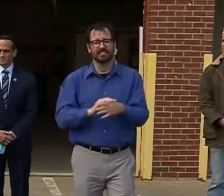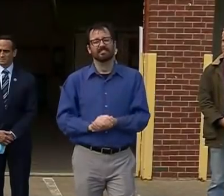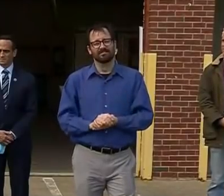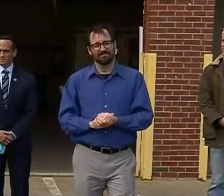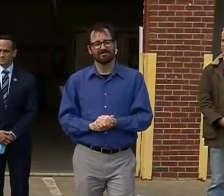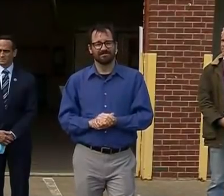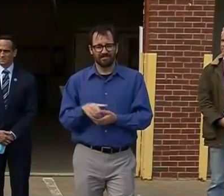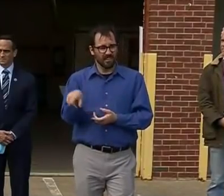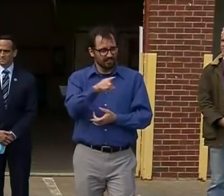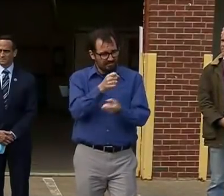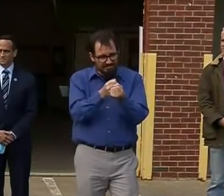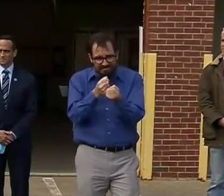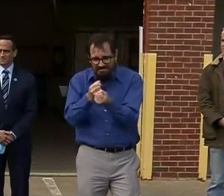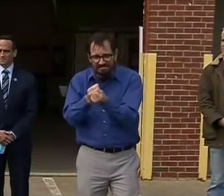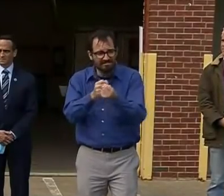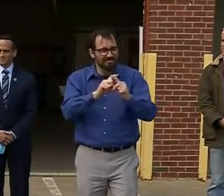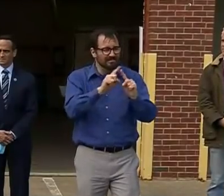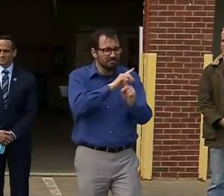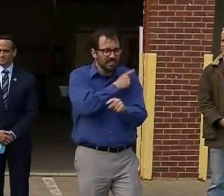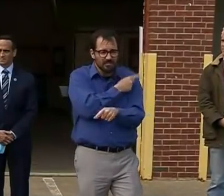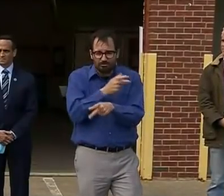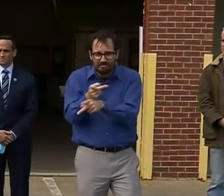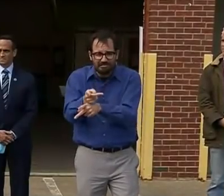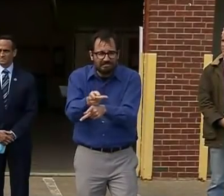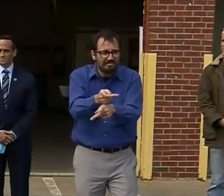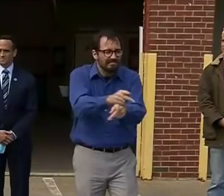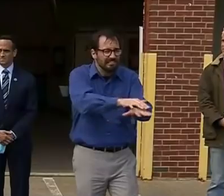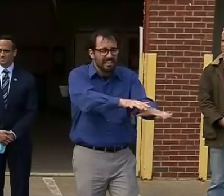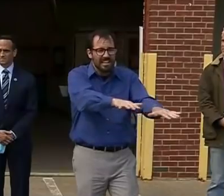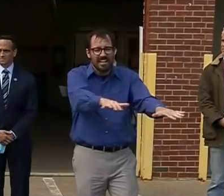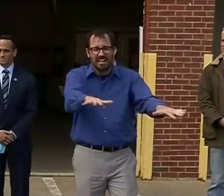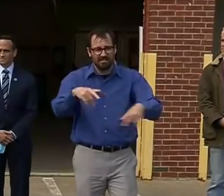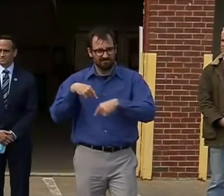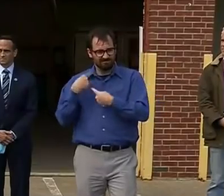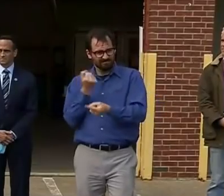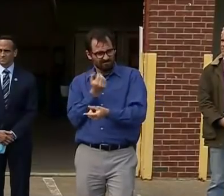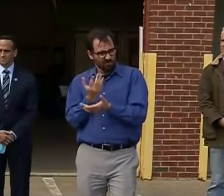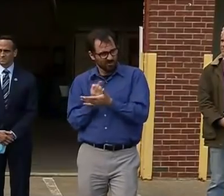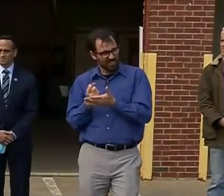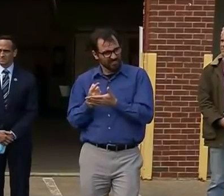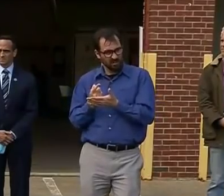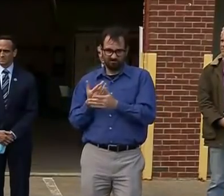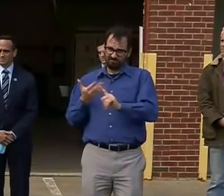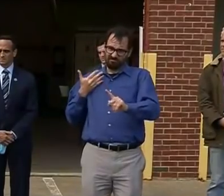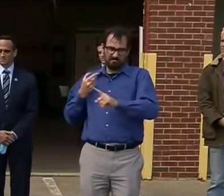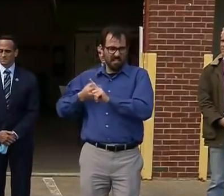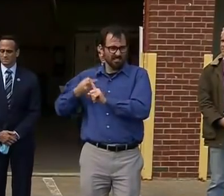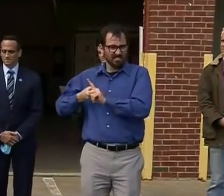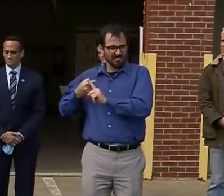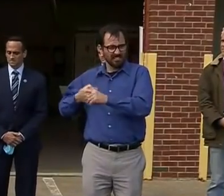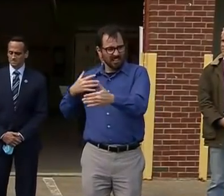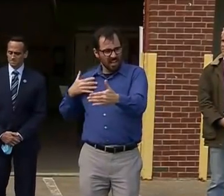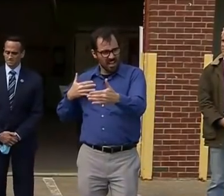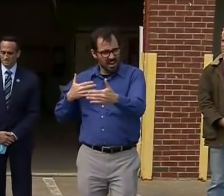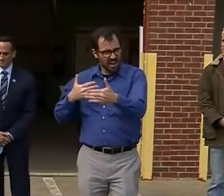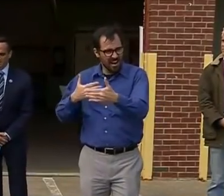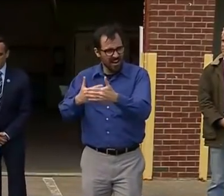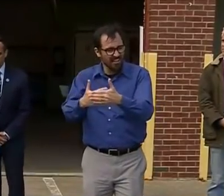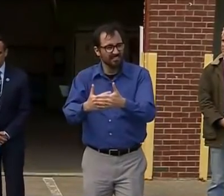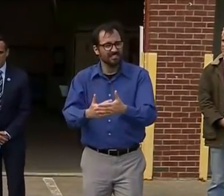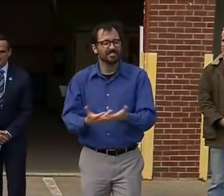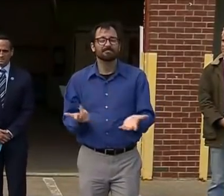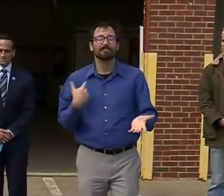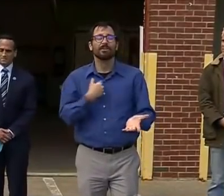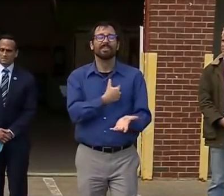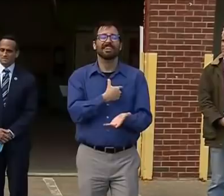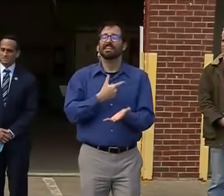weeks and now months, you've heard me say that we cannot buy enough of the personal protective equipment that we would like. It's just not there for purchase, and